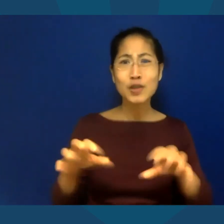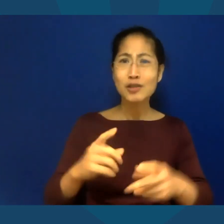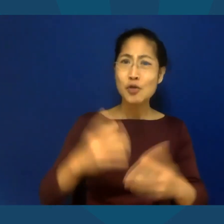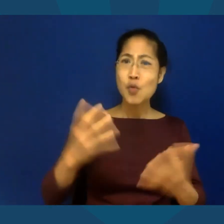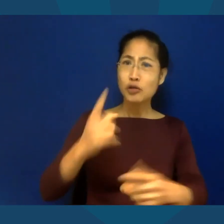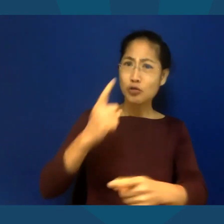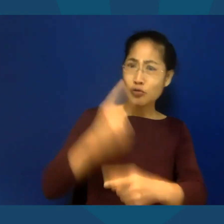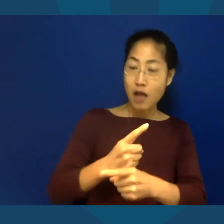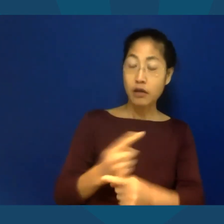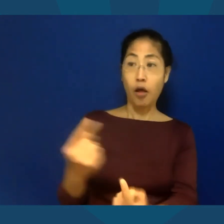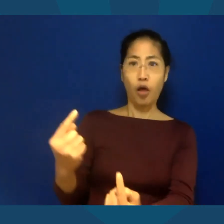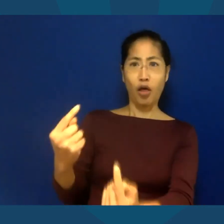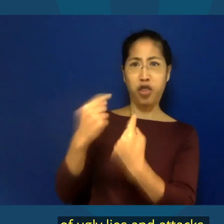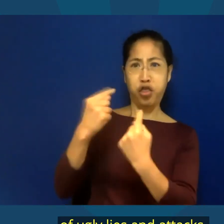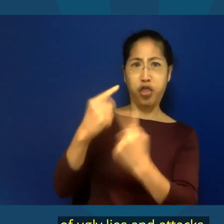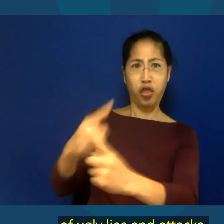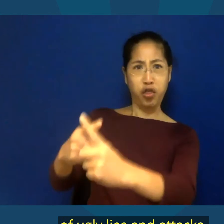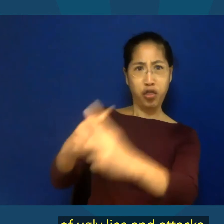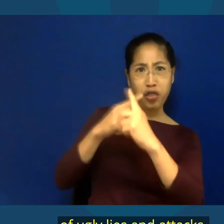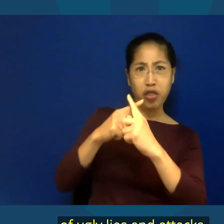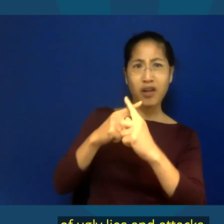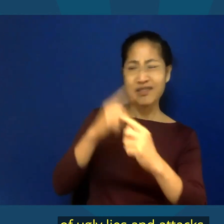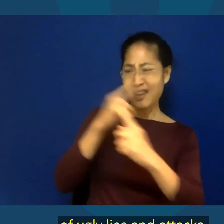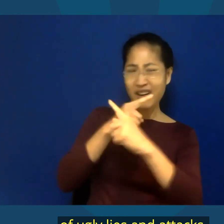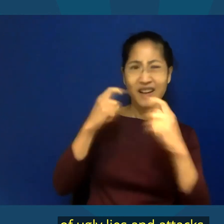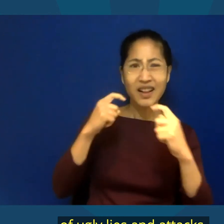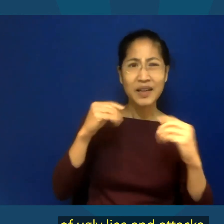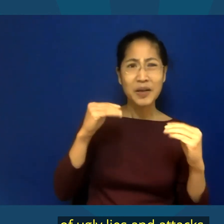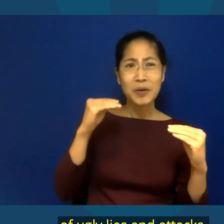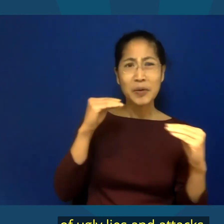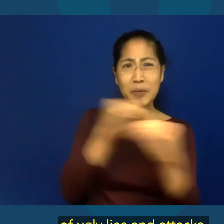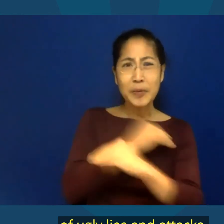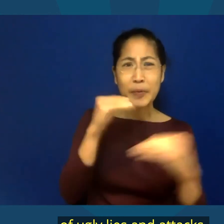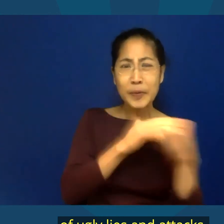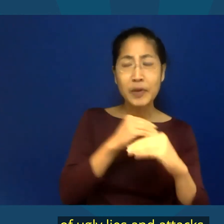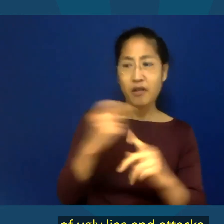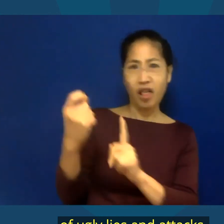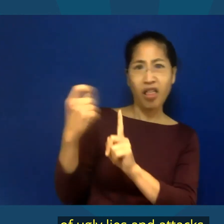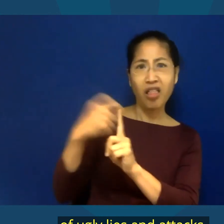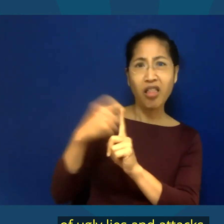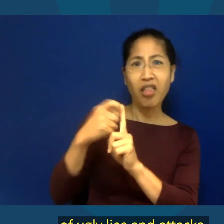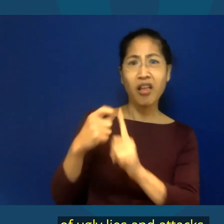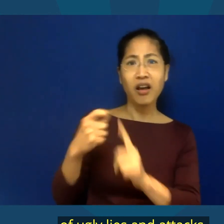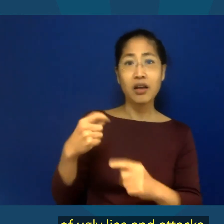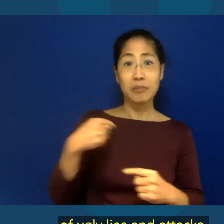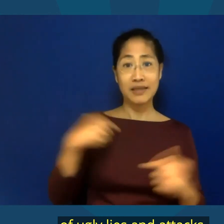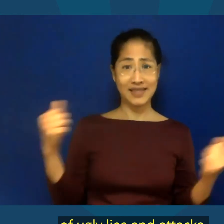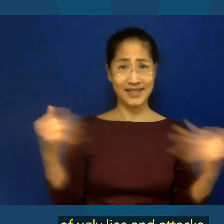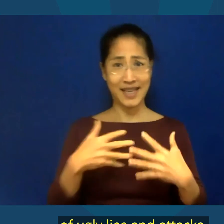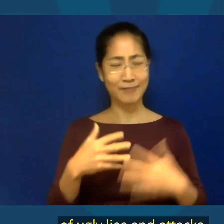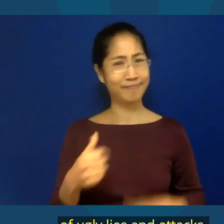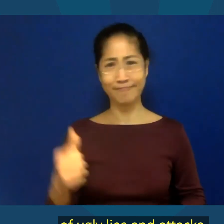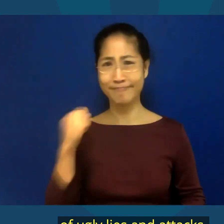Fighting for what's right made me a target of ugly lies and attacks, but I won't be scared off.